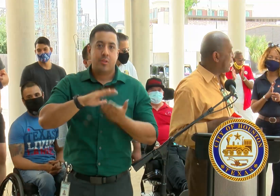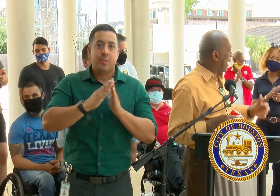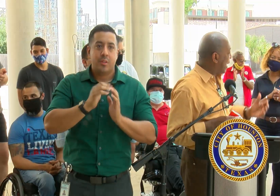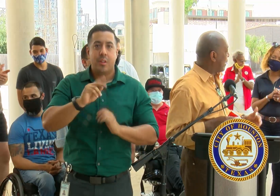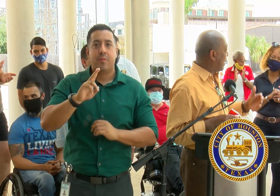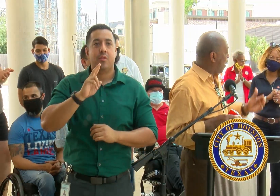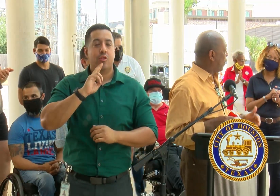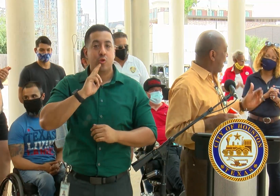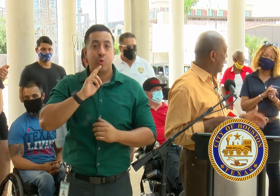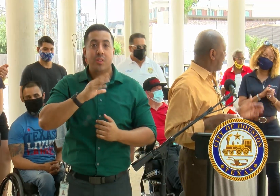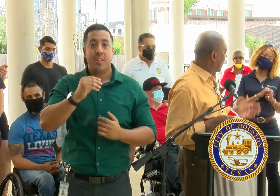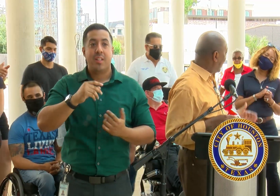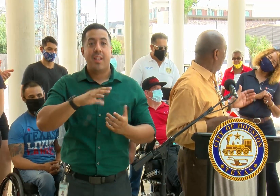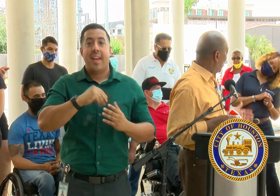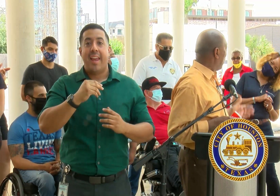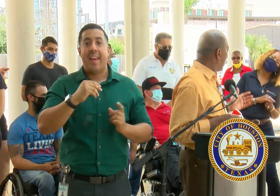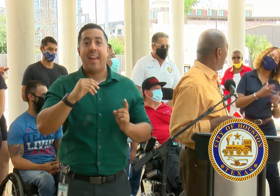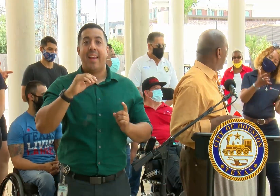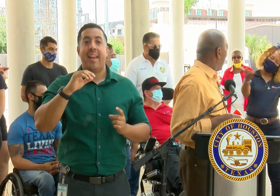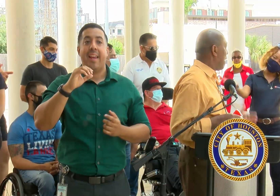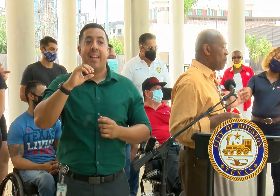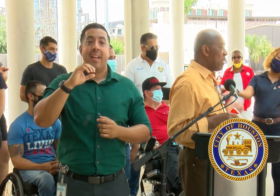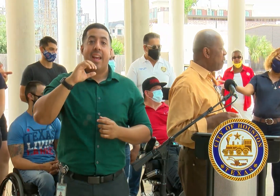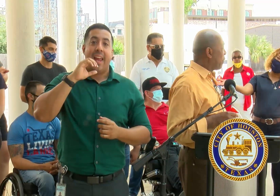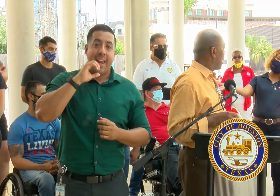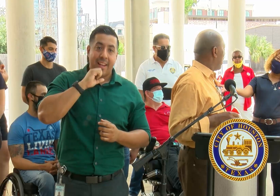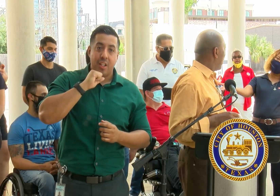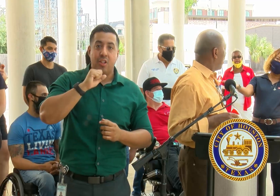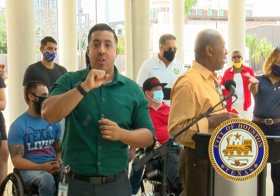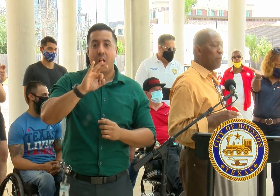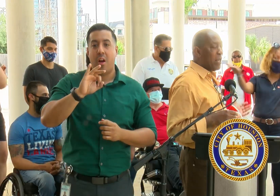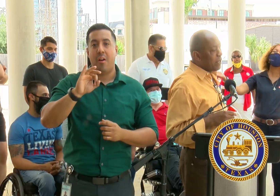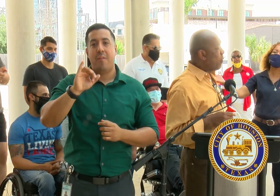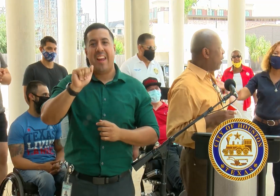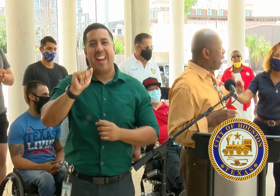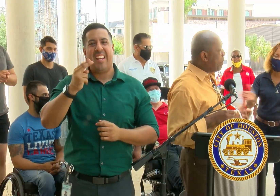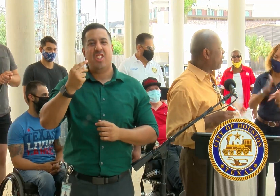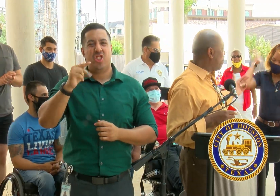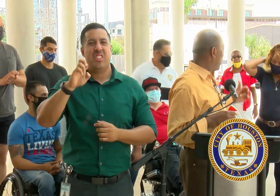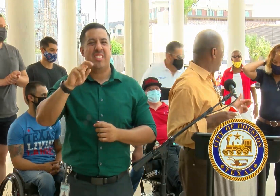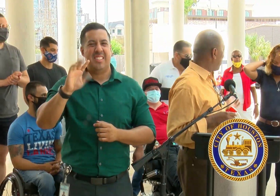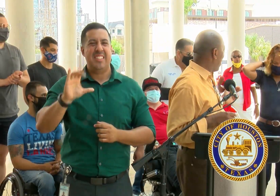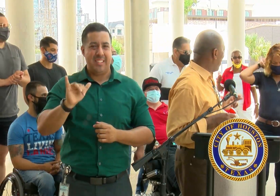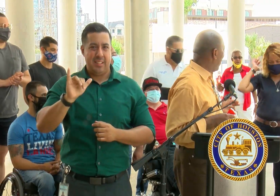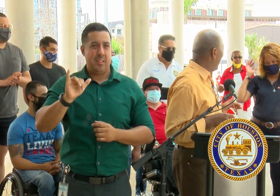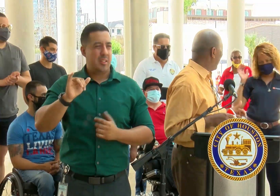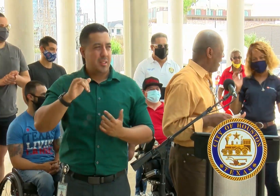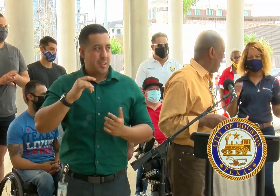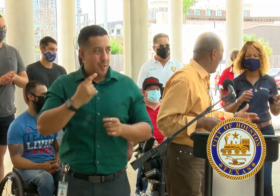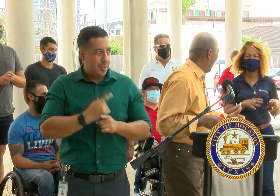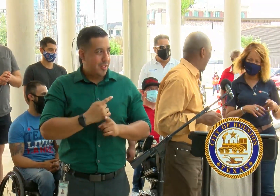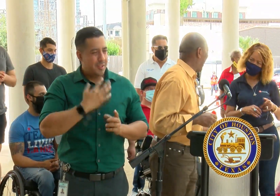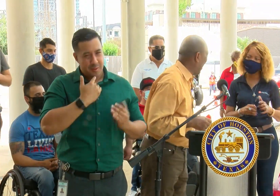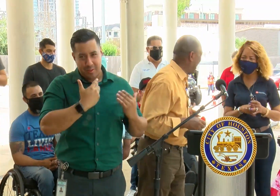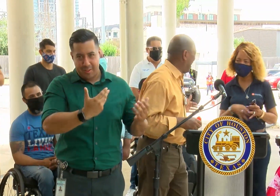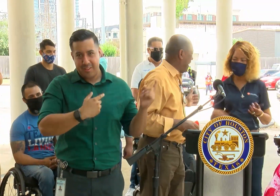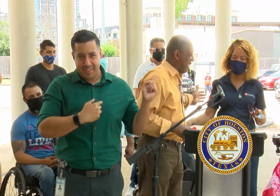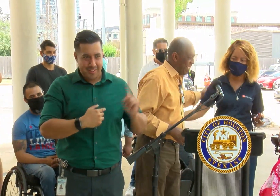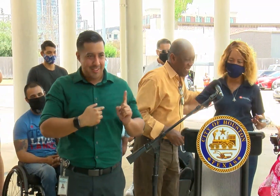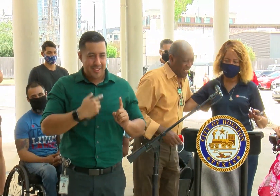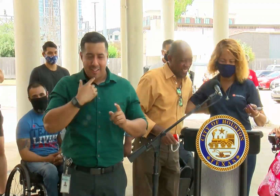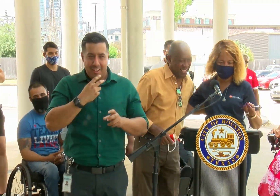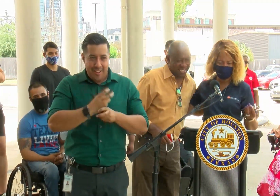area agent on agents. Agency on agents. Well, come on up, come on.